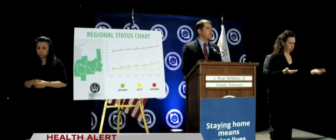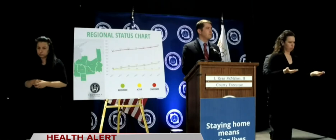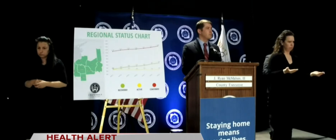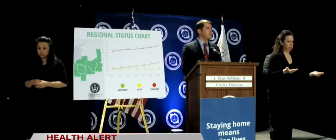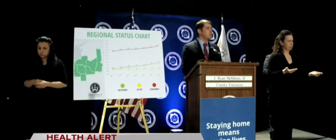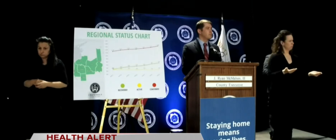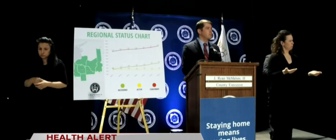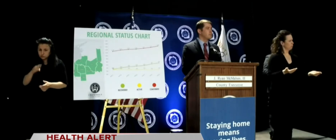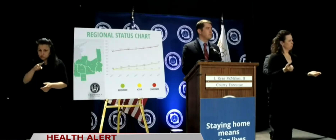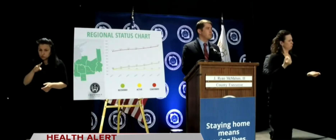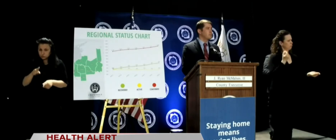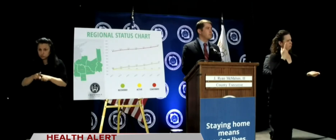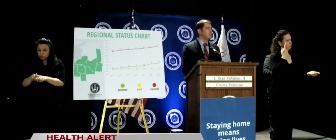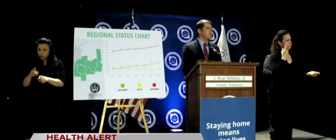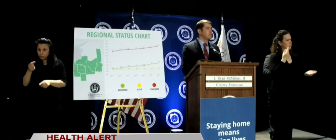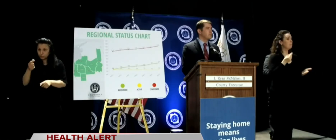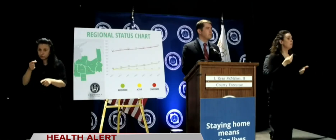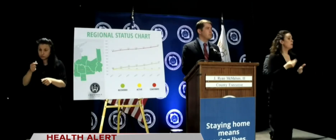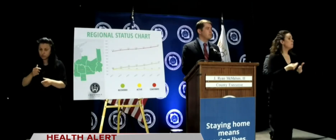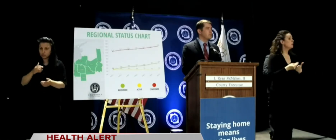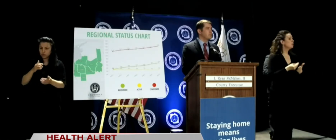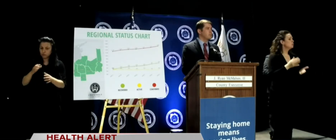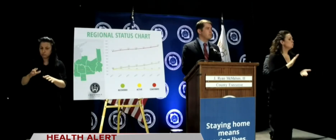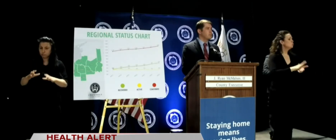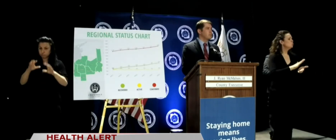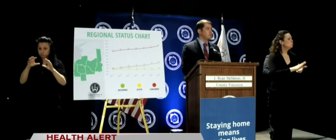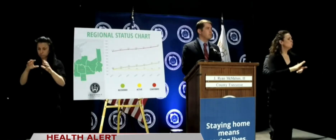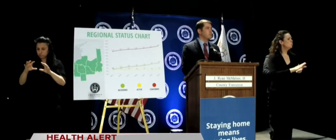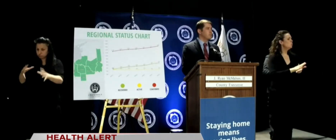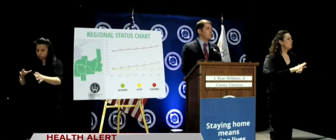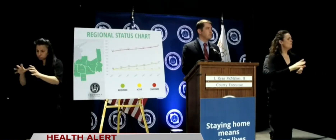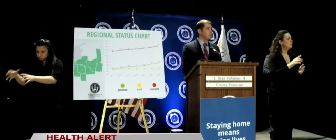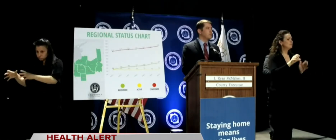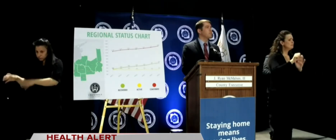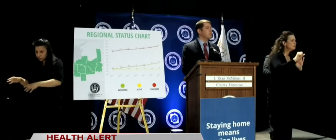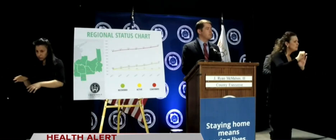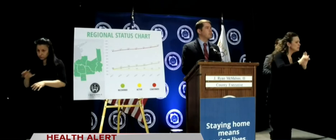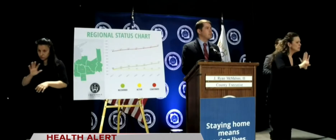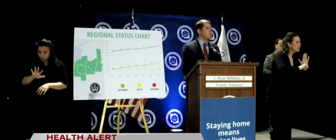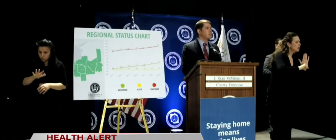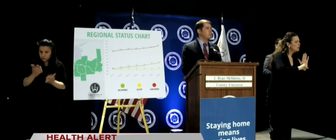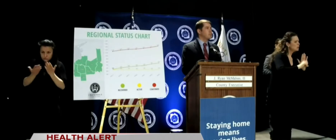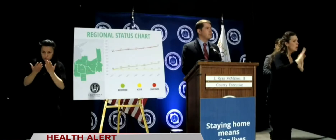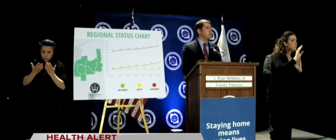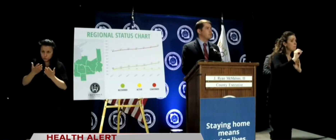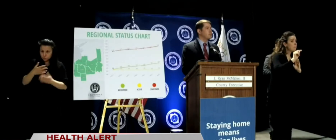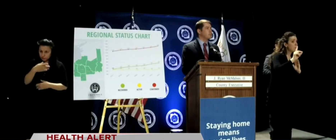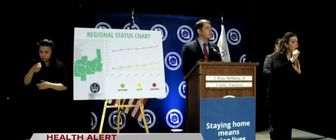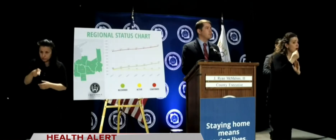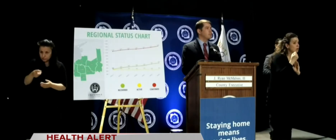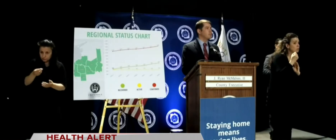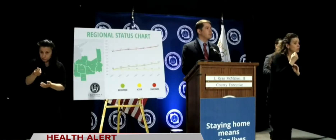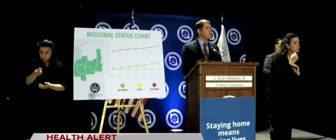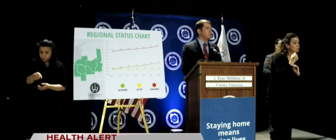funding for a school would come from state bonds that are less